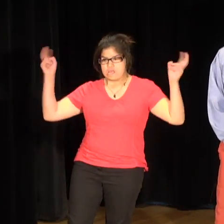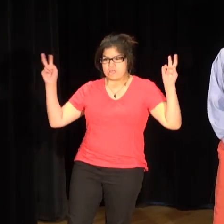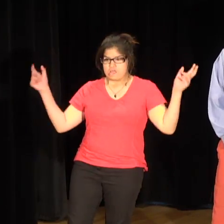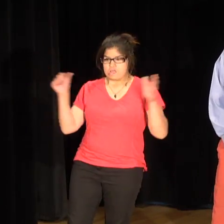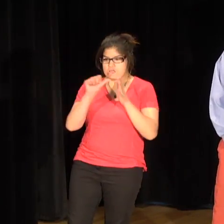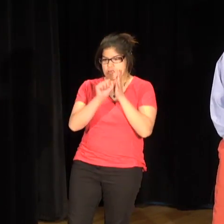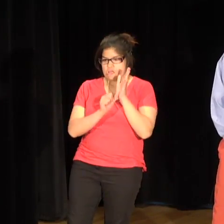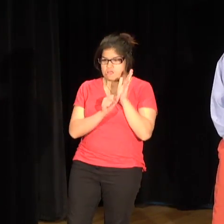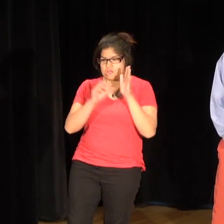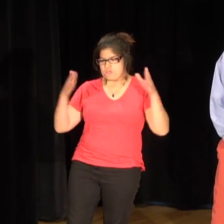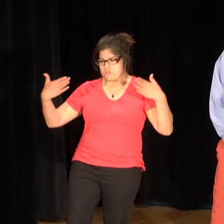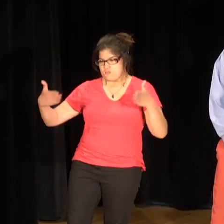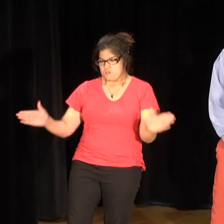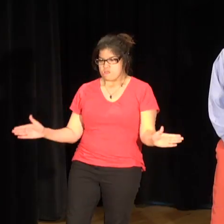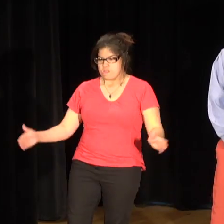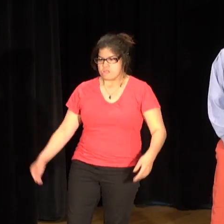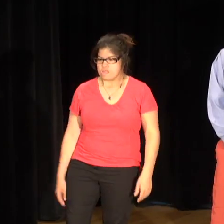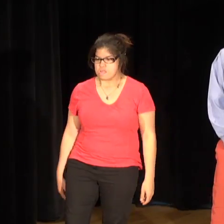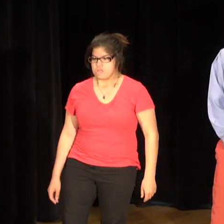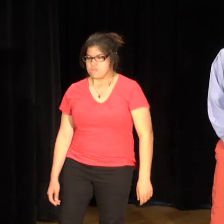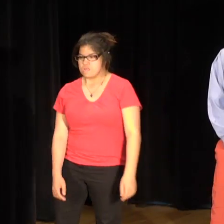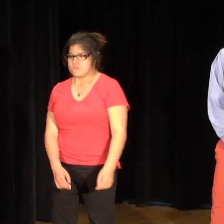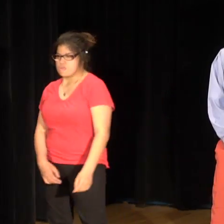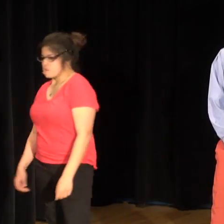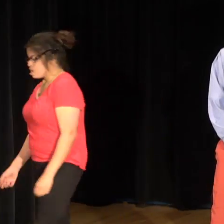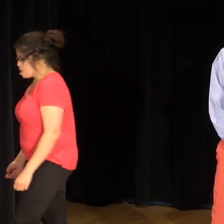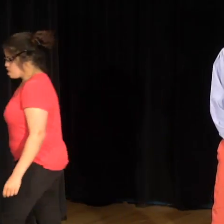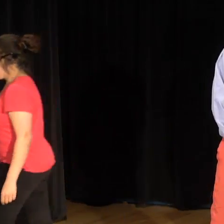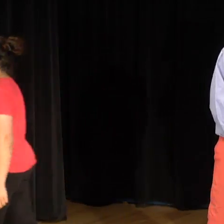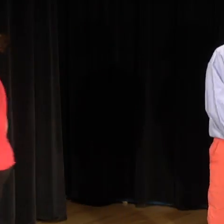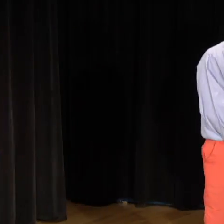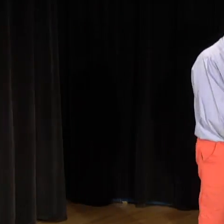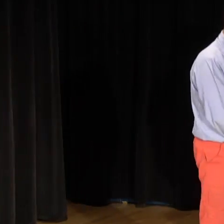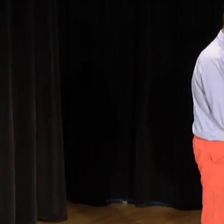freshman. The title of this is The Surgery Room.